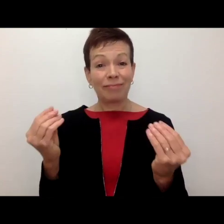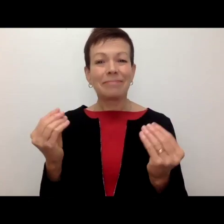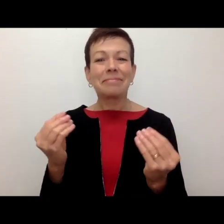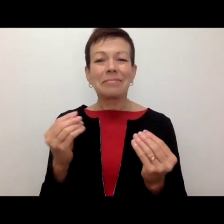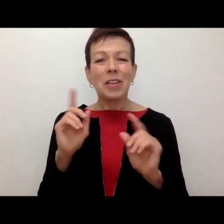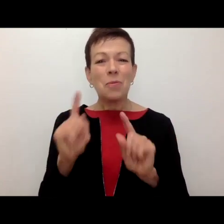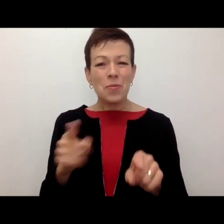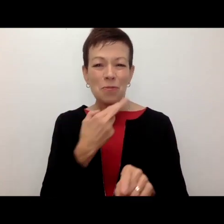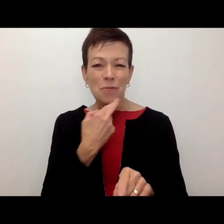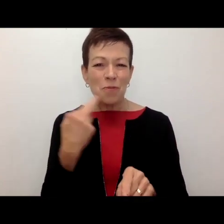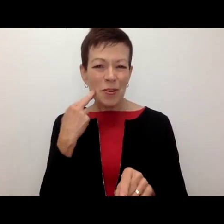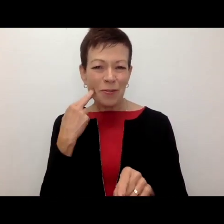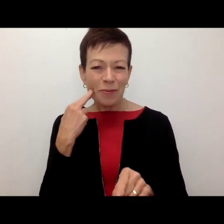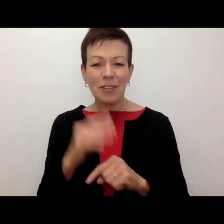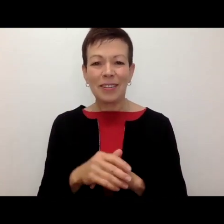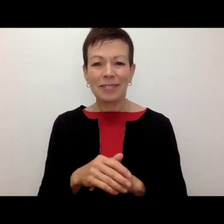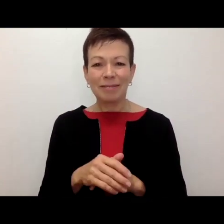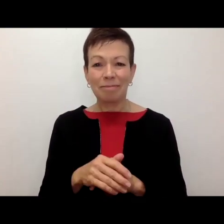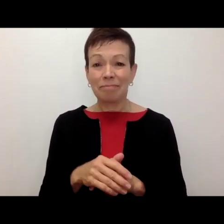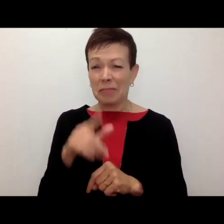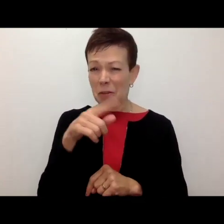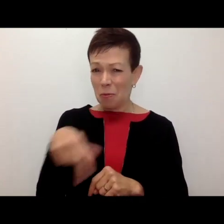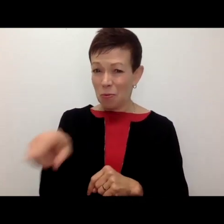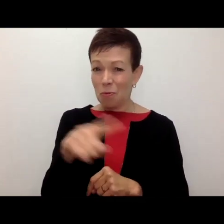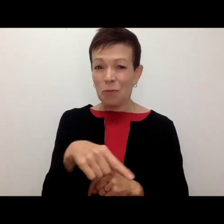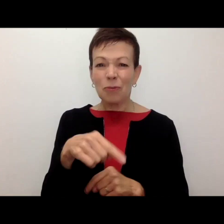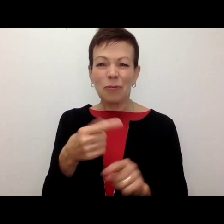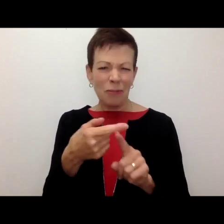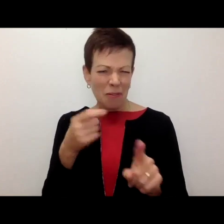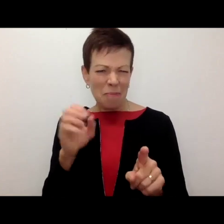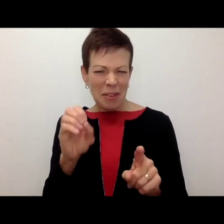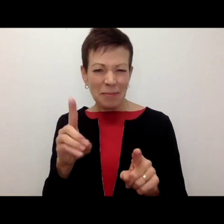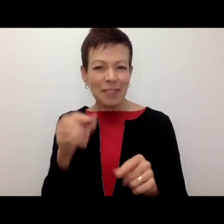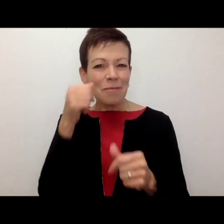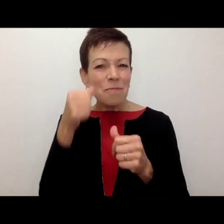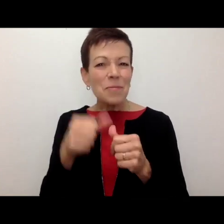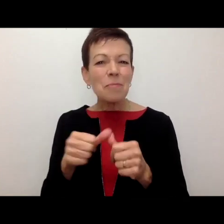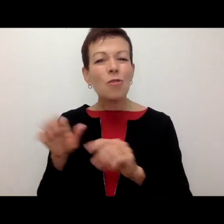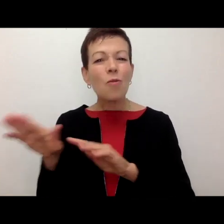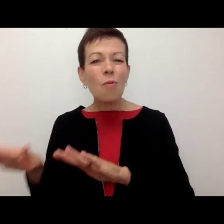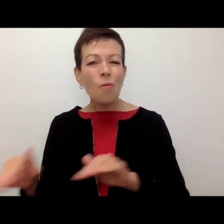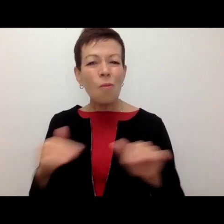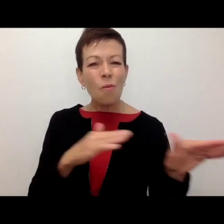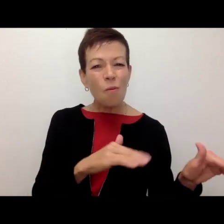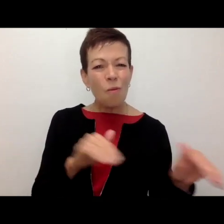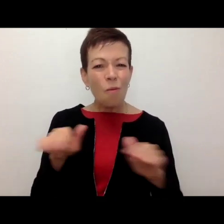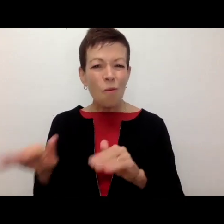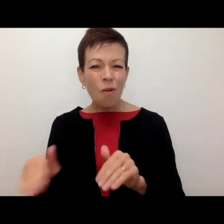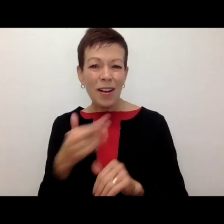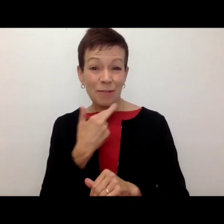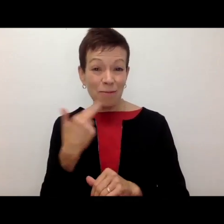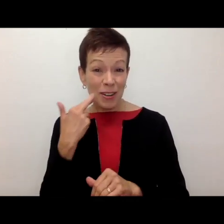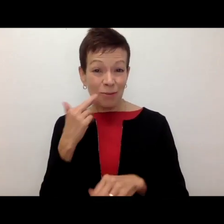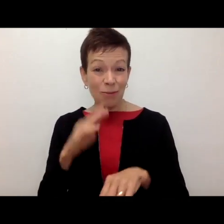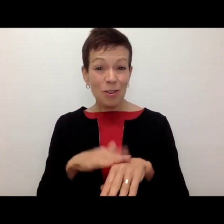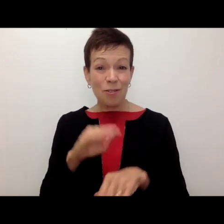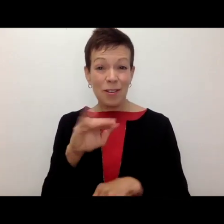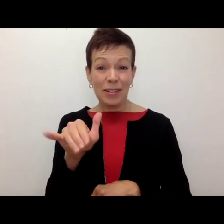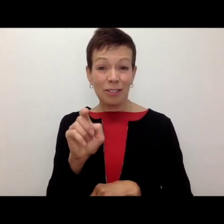we went out to celebrate at a restaurant. Those of you who are from Edmonton might remember that Hawaiian restaurant that used to be on